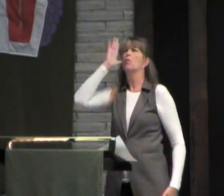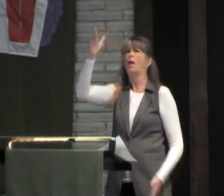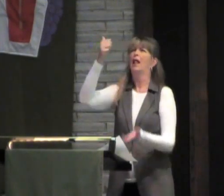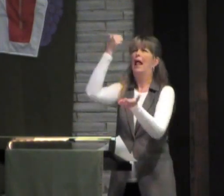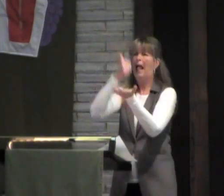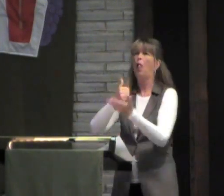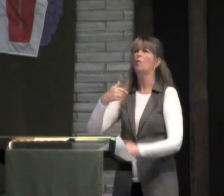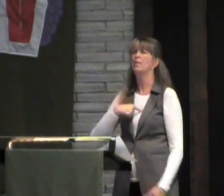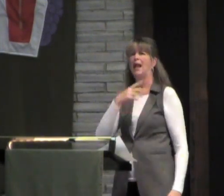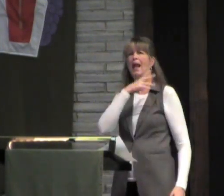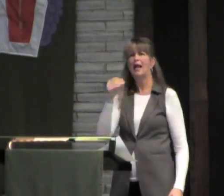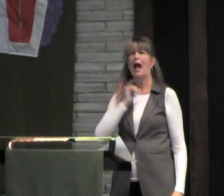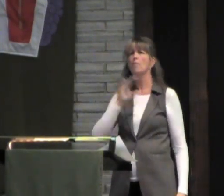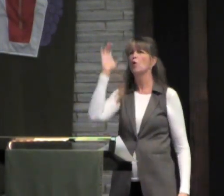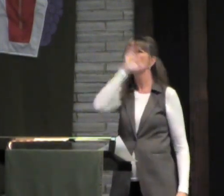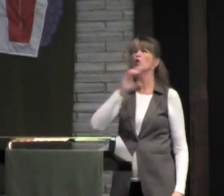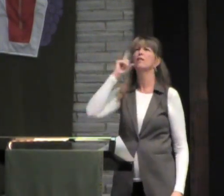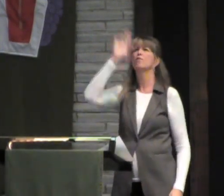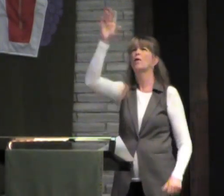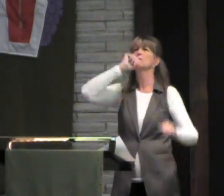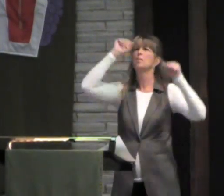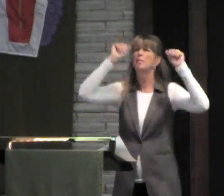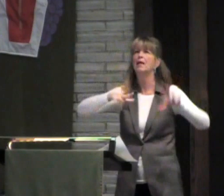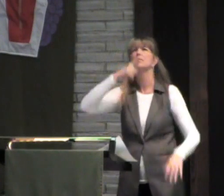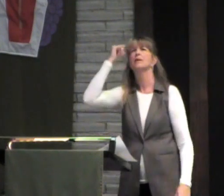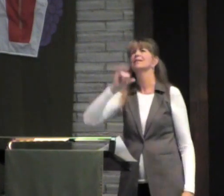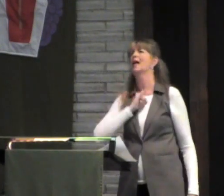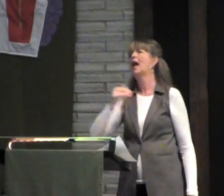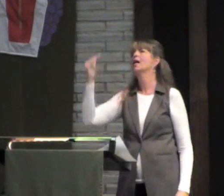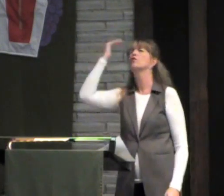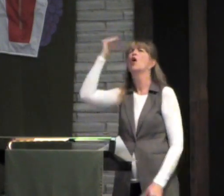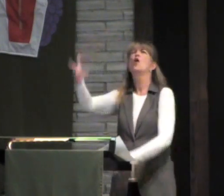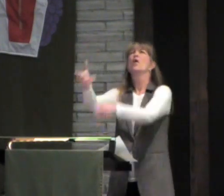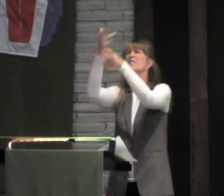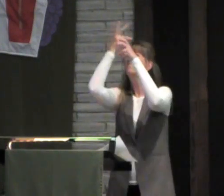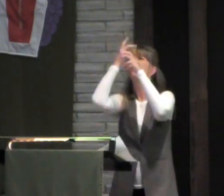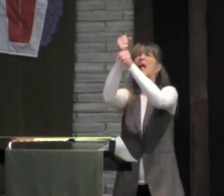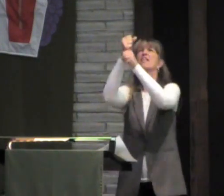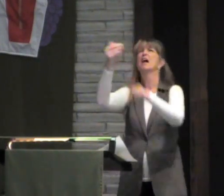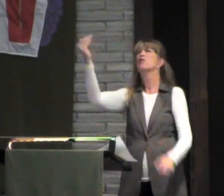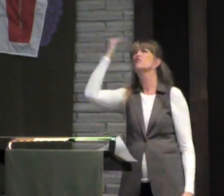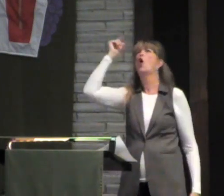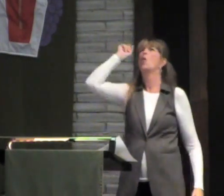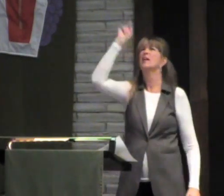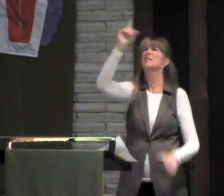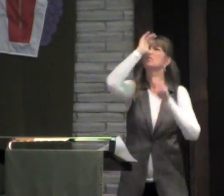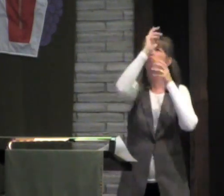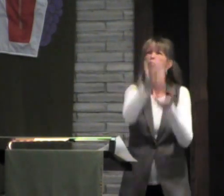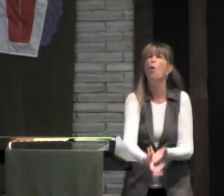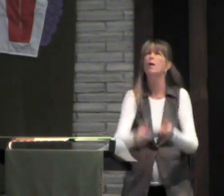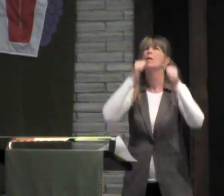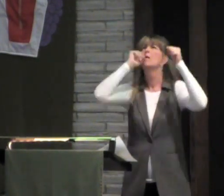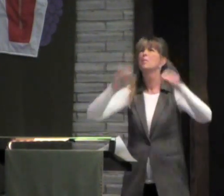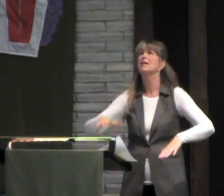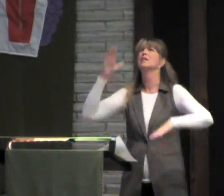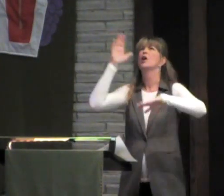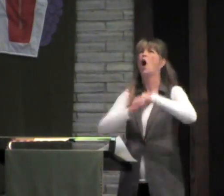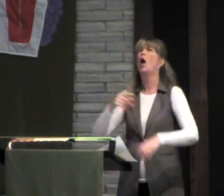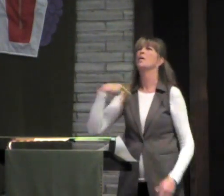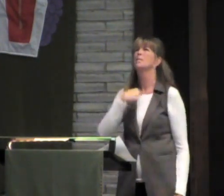just pray to God and he will help me. And I'm looking for his blessings because I know that if I have full faith in him, he will pour his blessings out